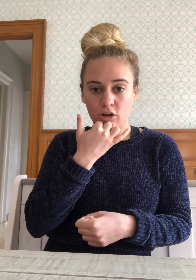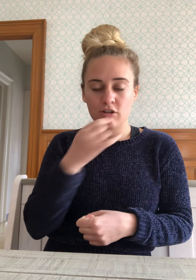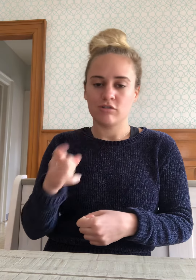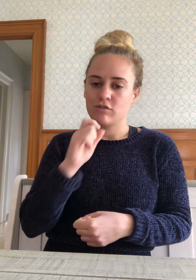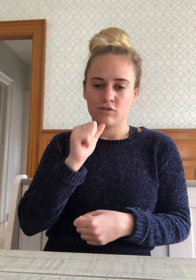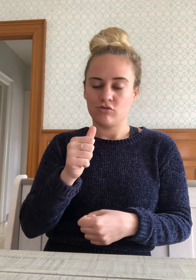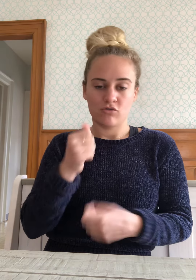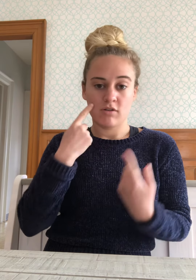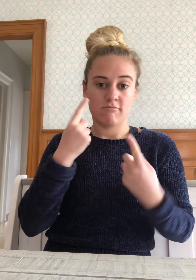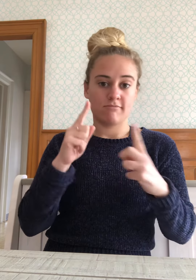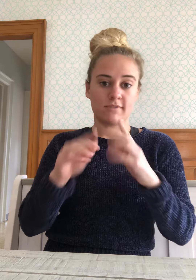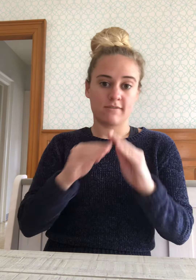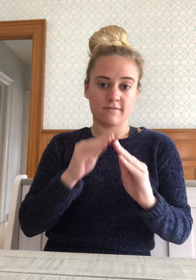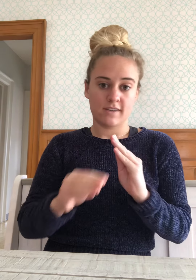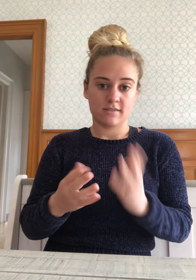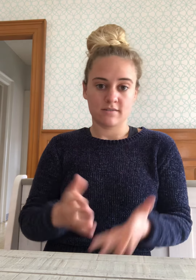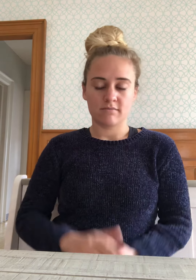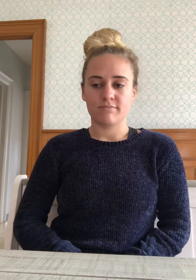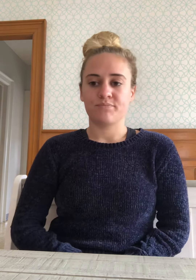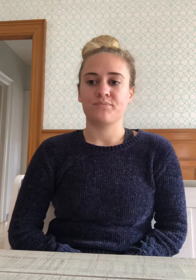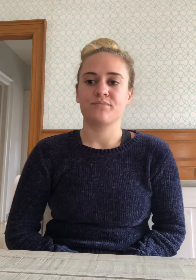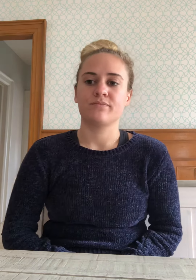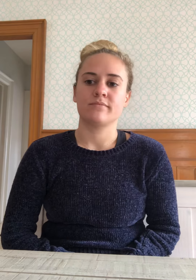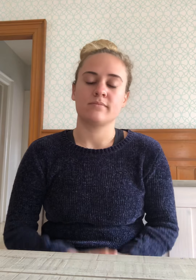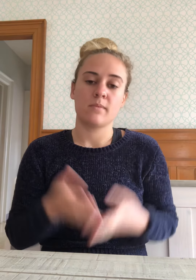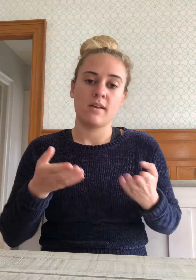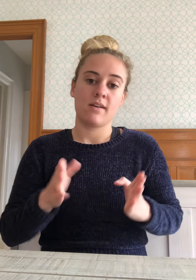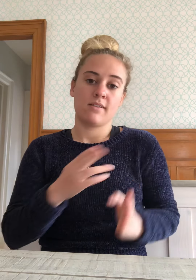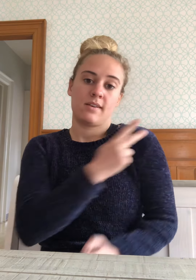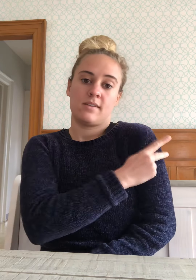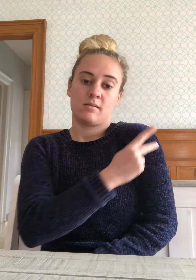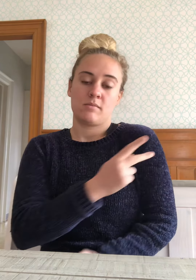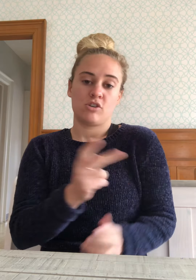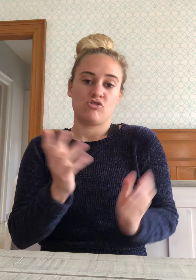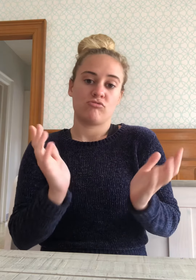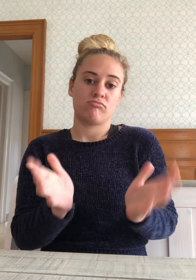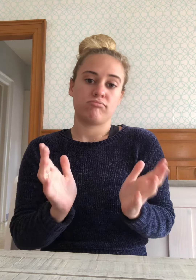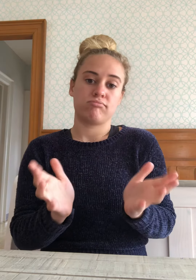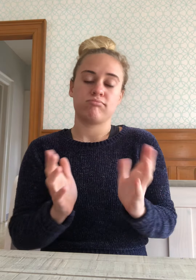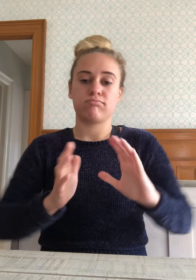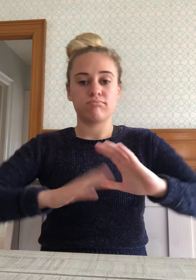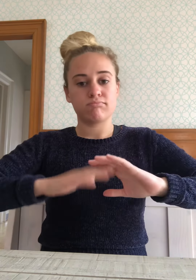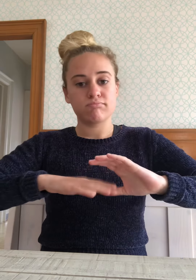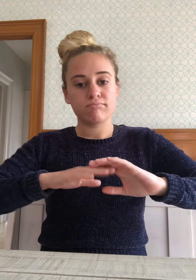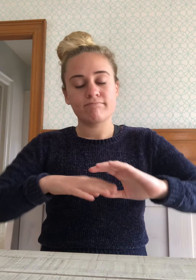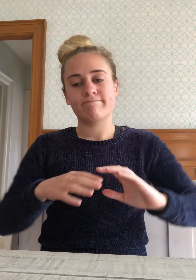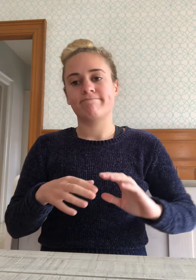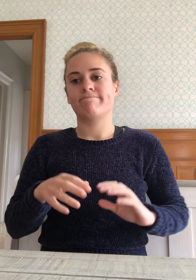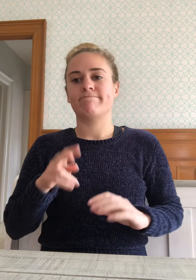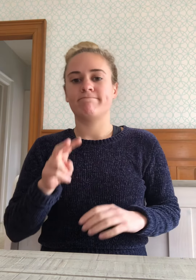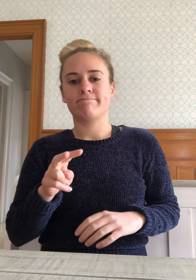fixed. Okay, let the patient talk. Give them a chance. Watch for those nonverbal clues.